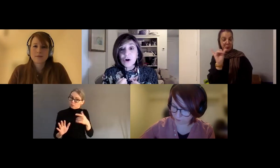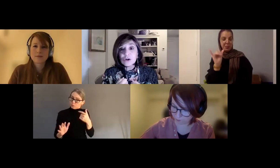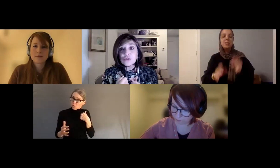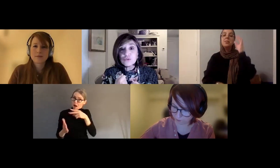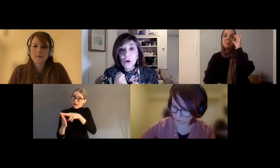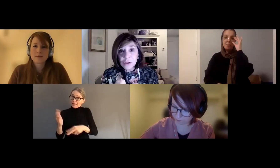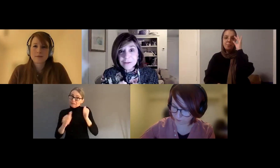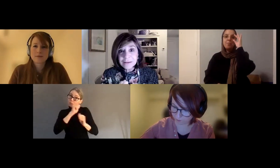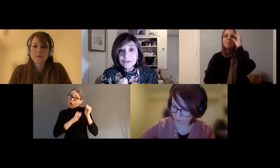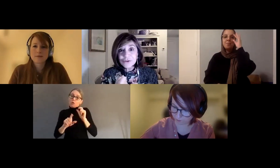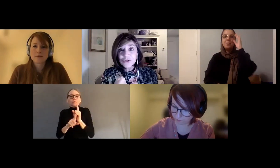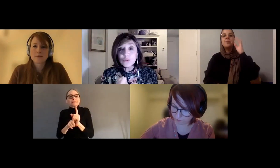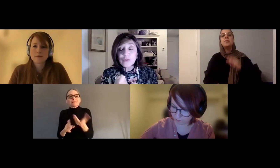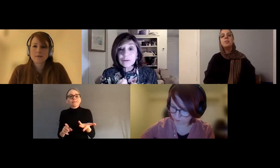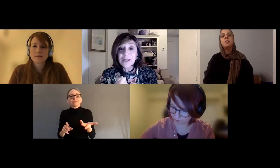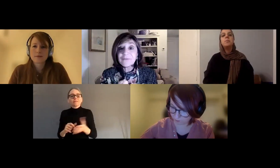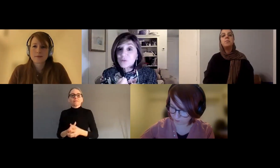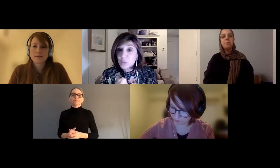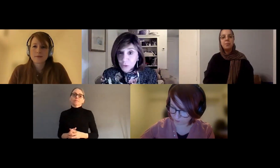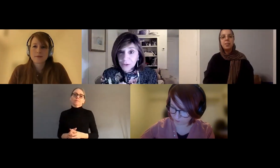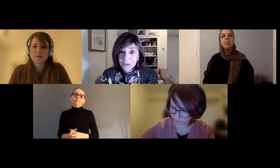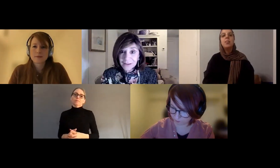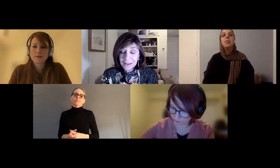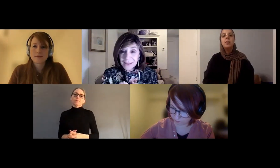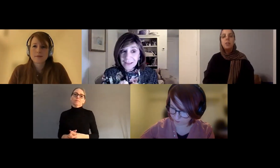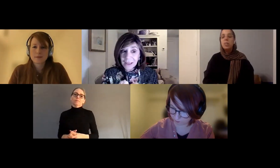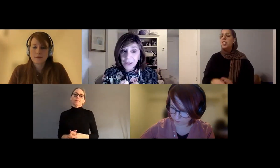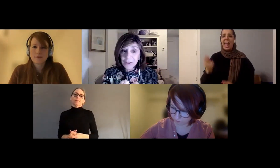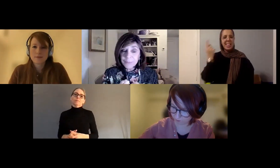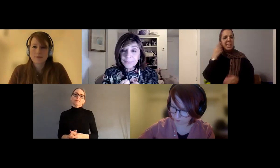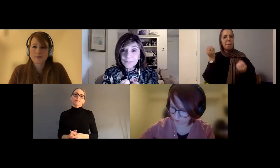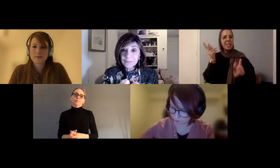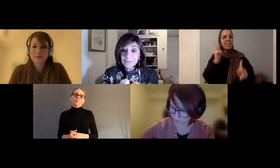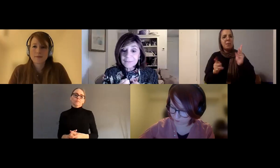people are drawn to their life's work